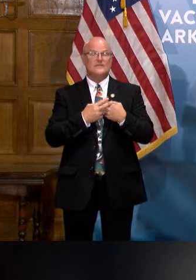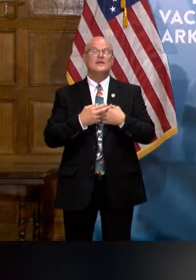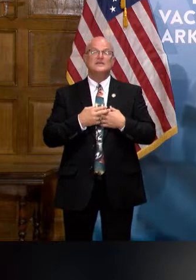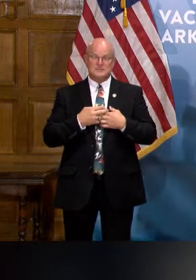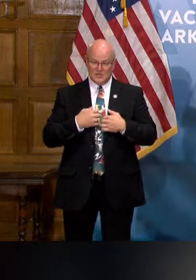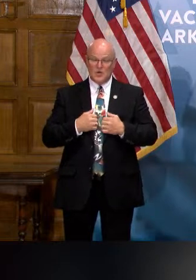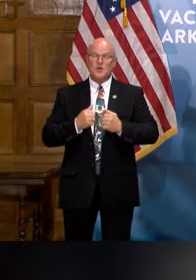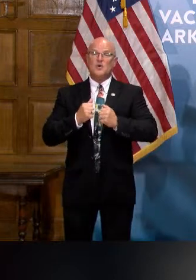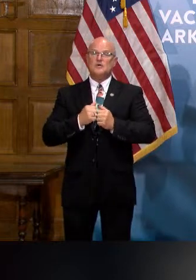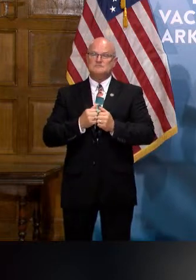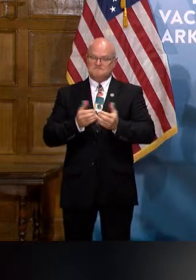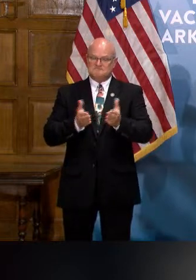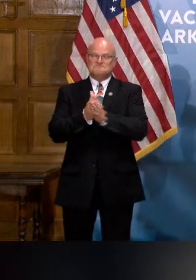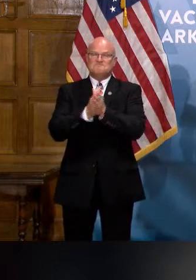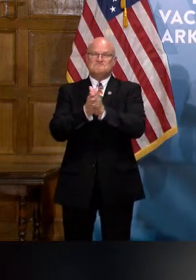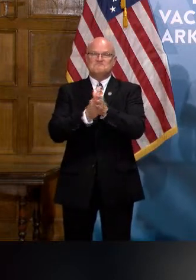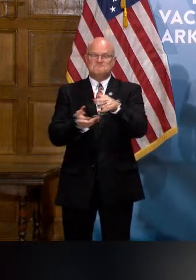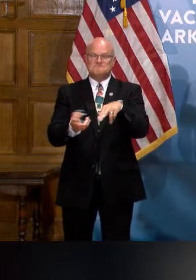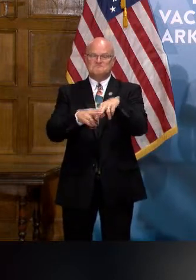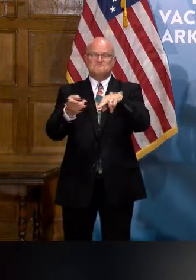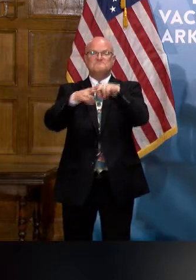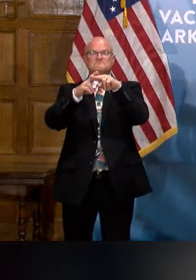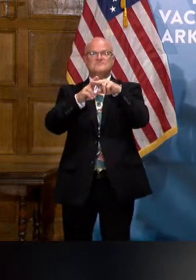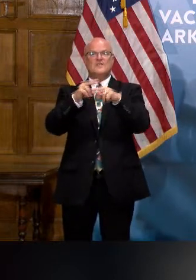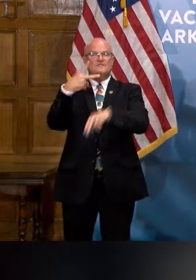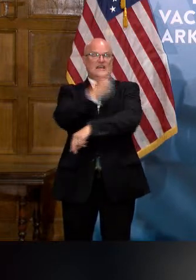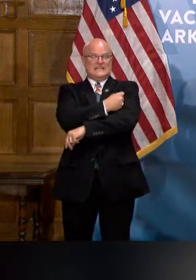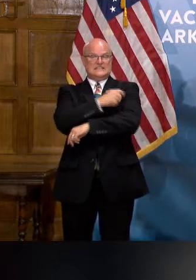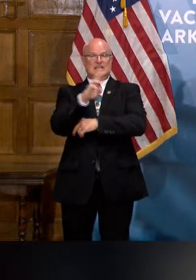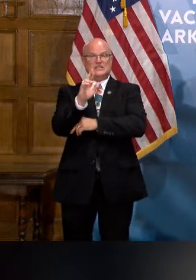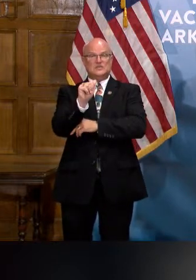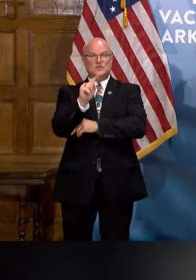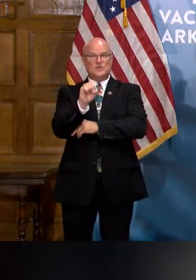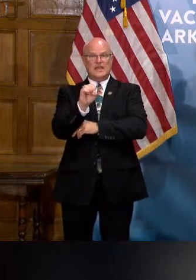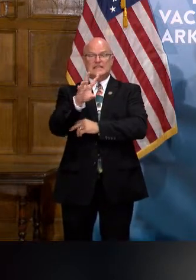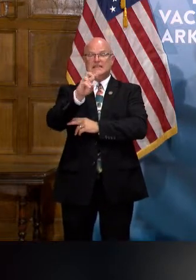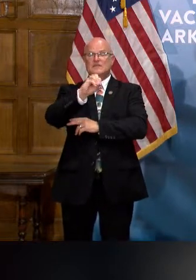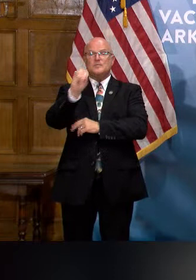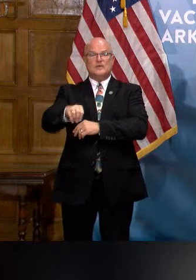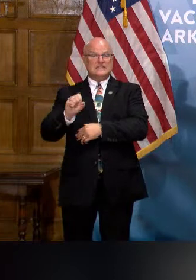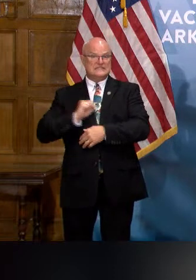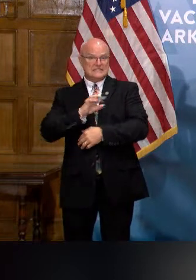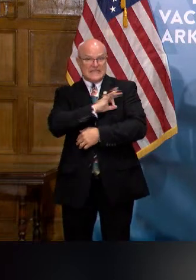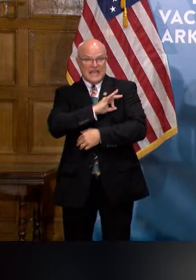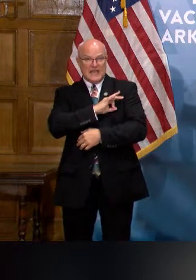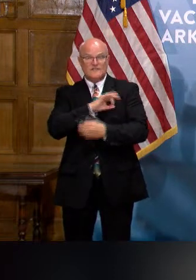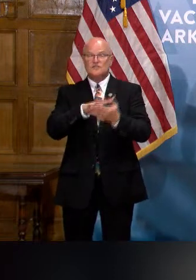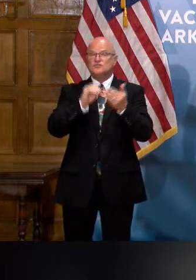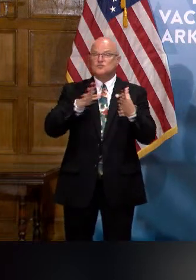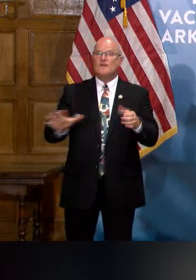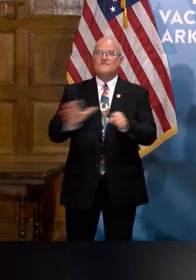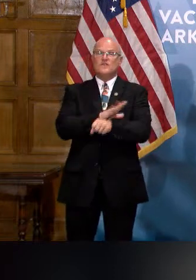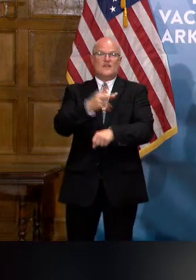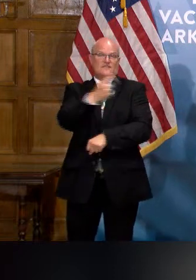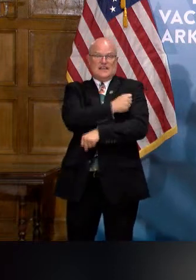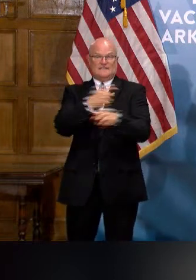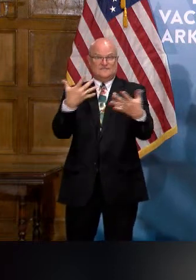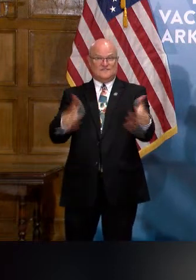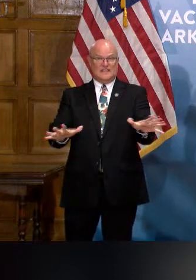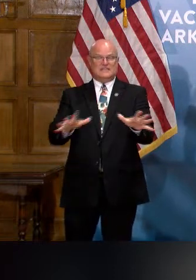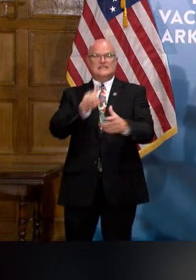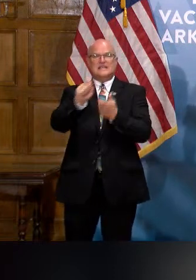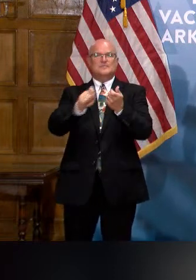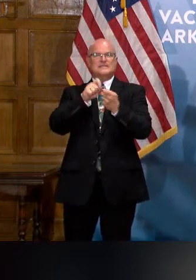it's an incentive to increase the vaccination rates. That includes 70% of staff and students fully vaccinated in